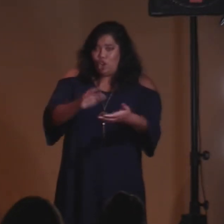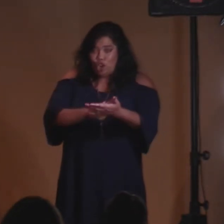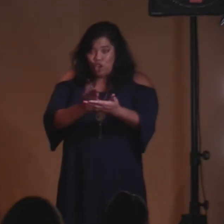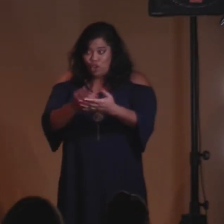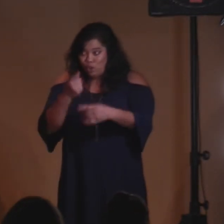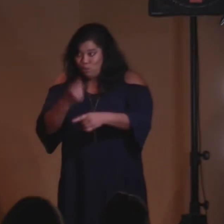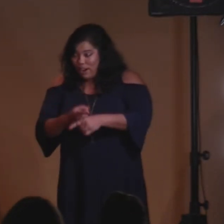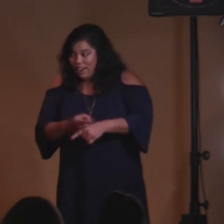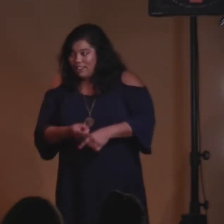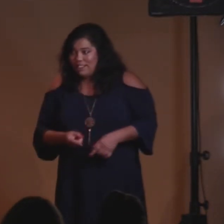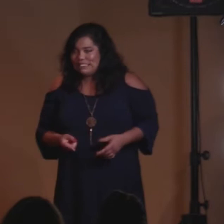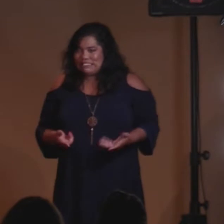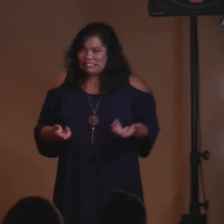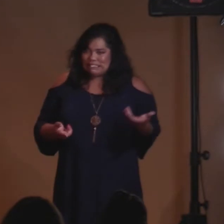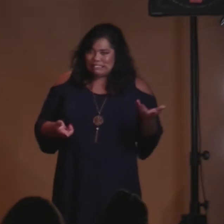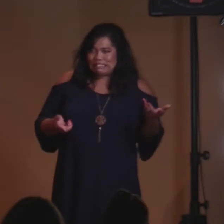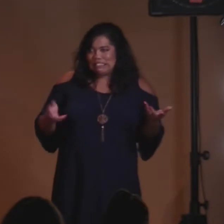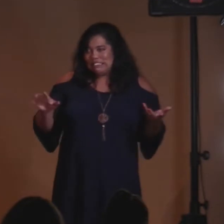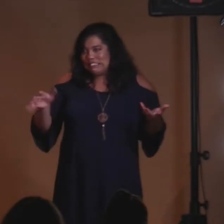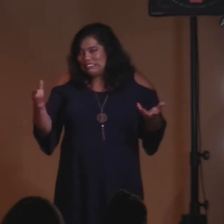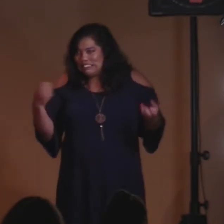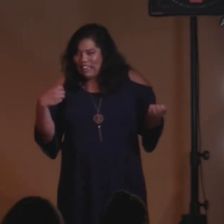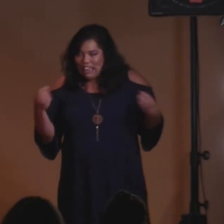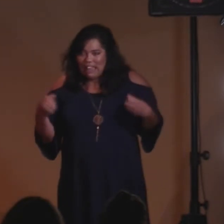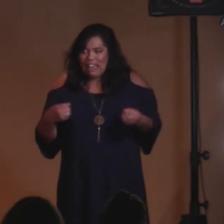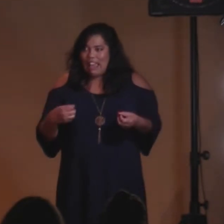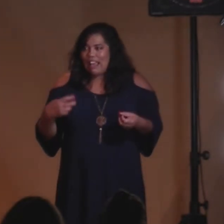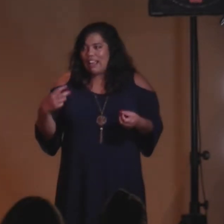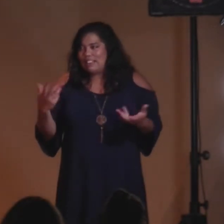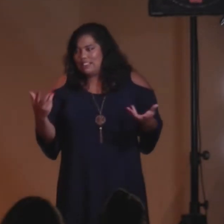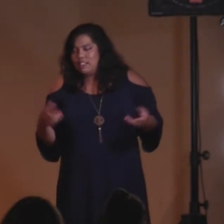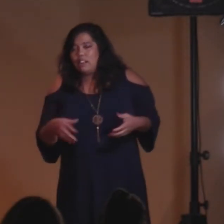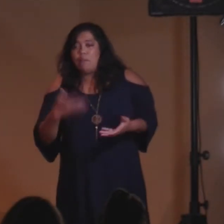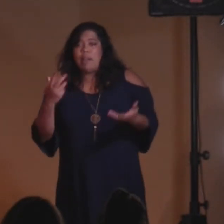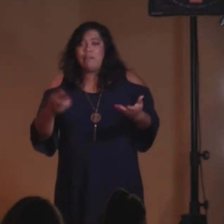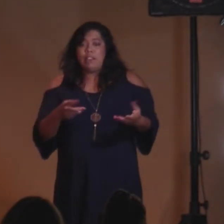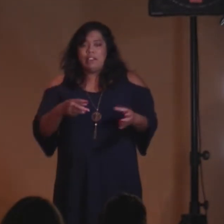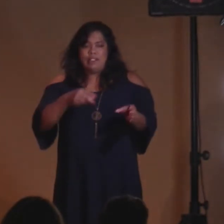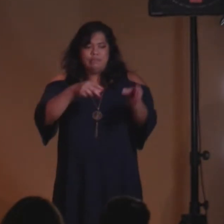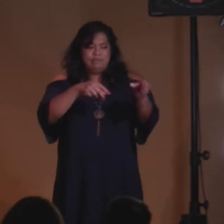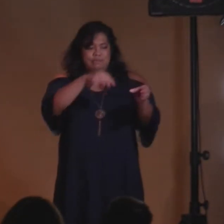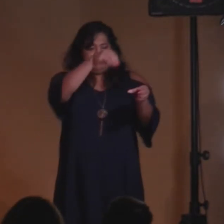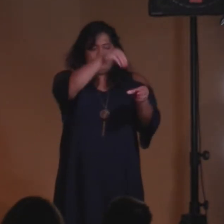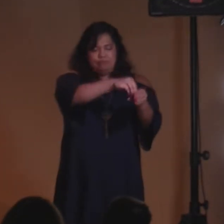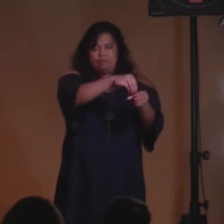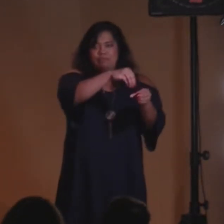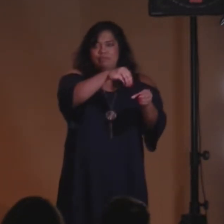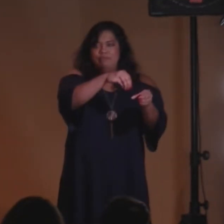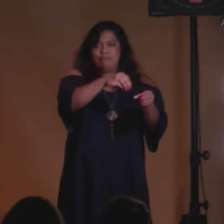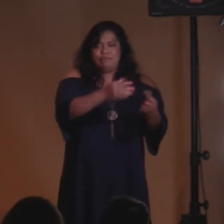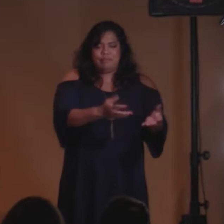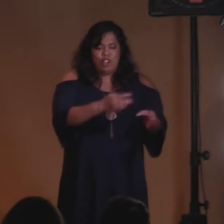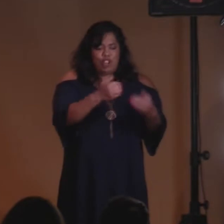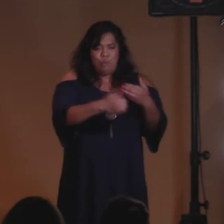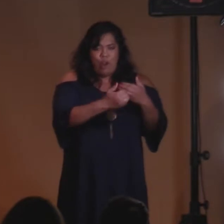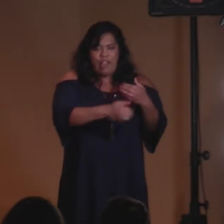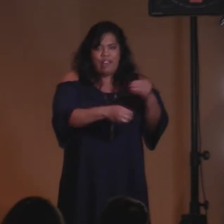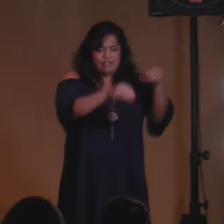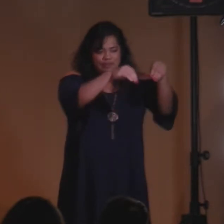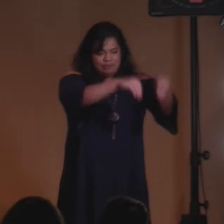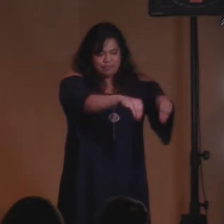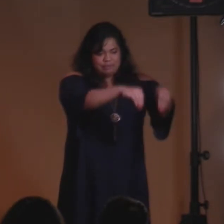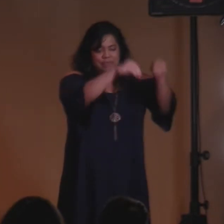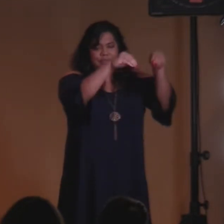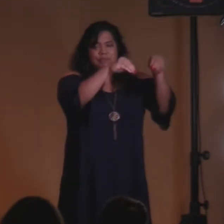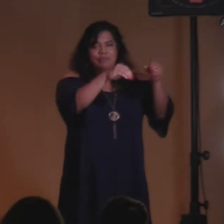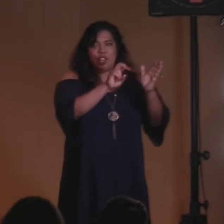right? All of us have some degree of cooking skill, whether that's toast in a toaster, voila, voila. Trace